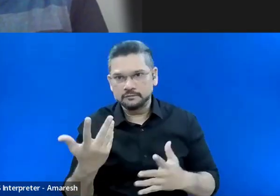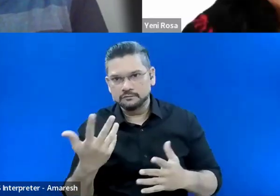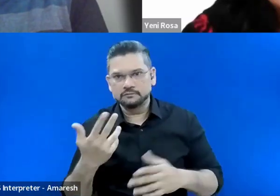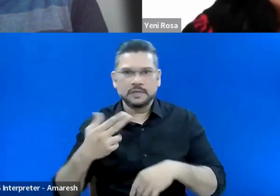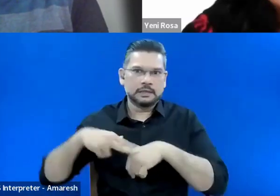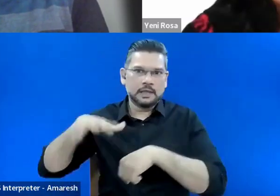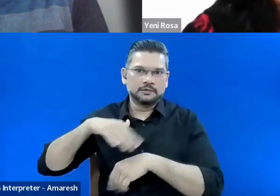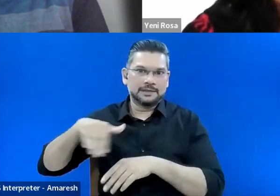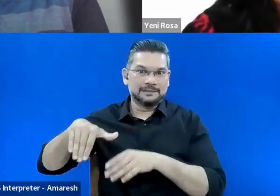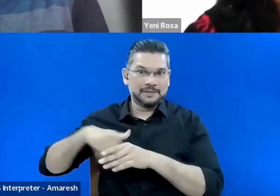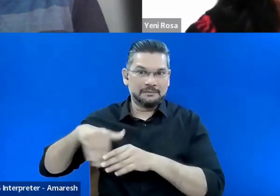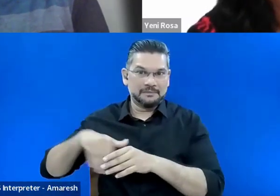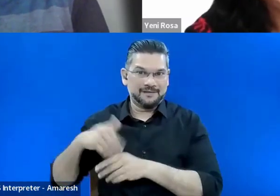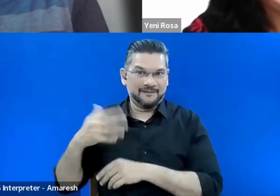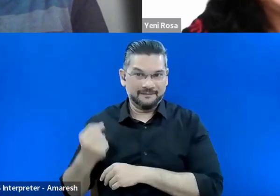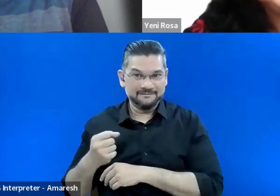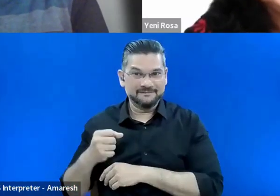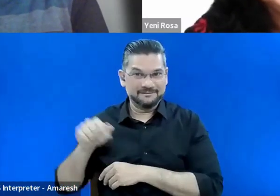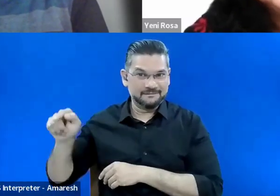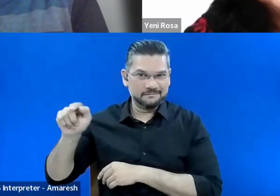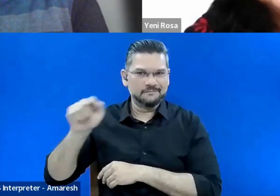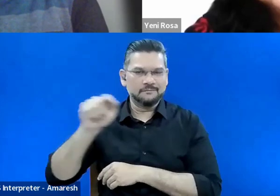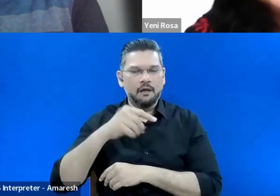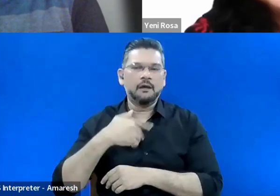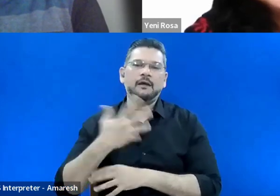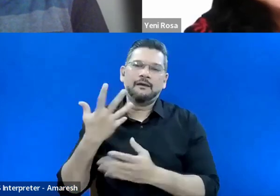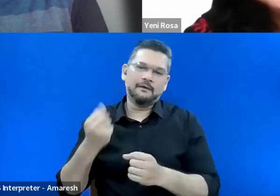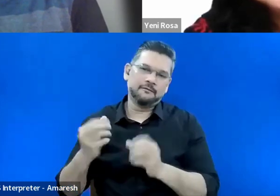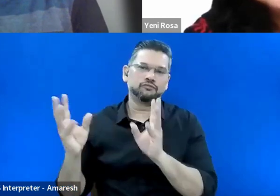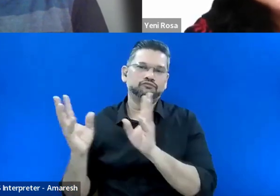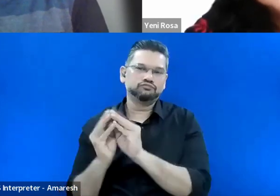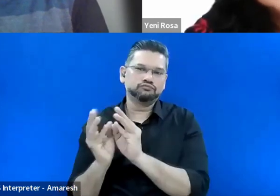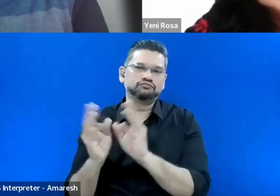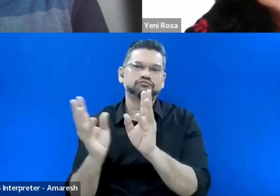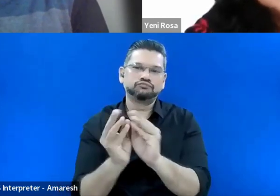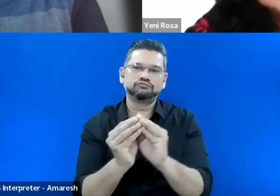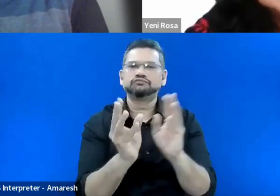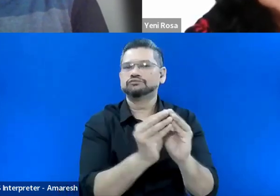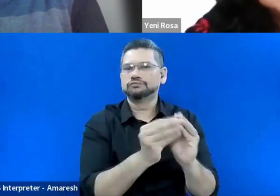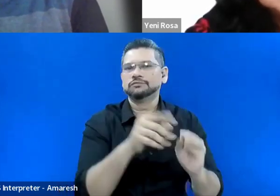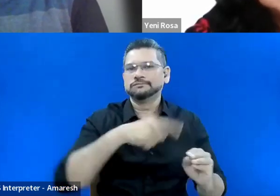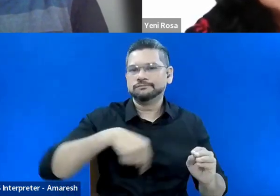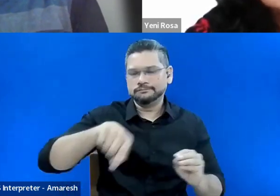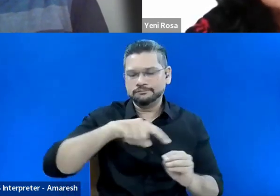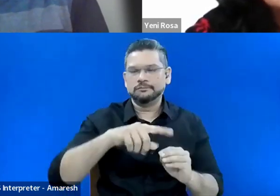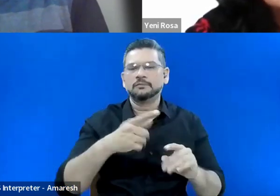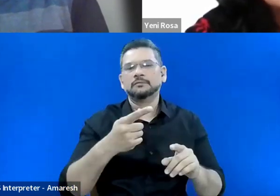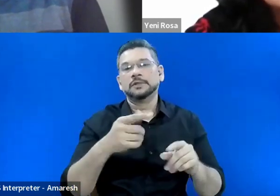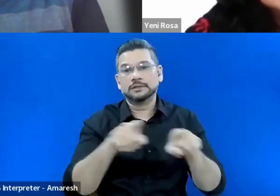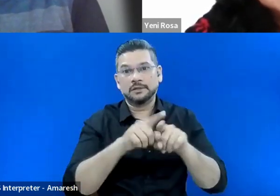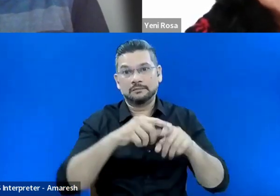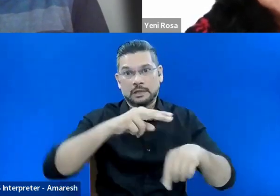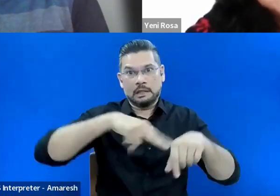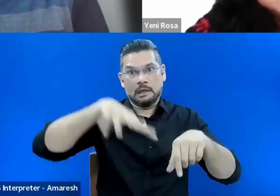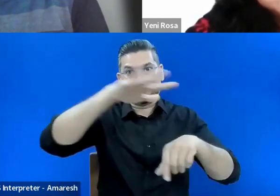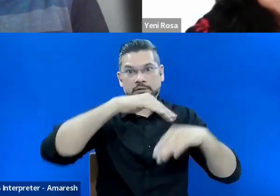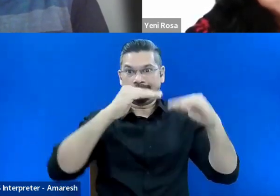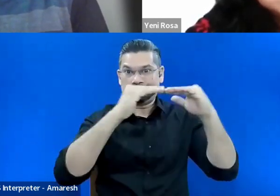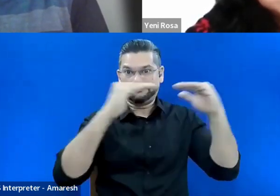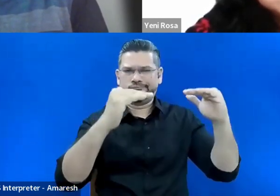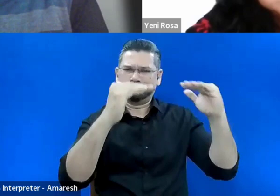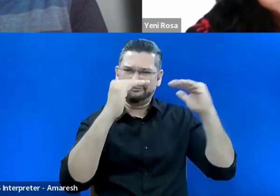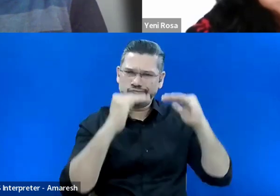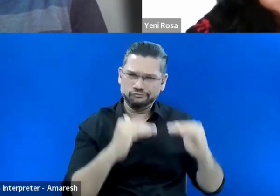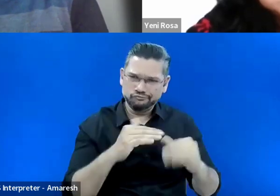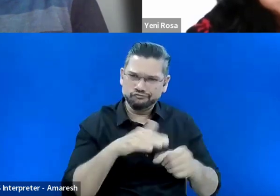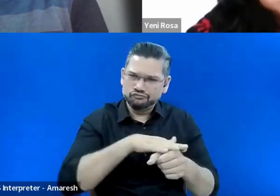do convenings at the national level called country missions, and also at the sub-regional level to engage